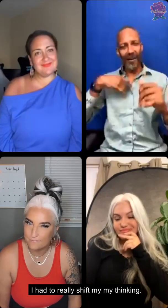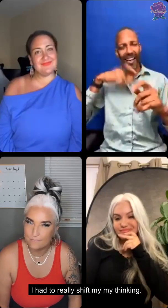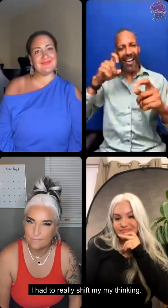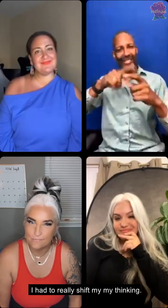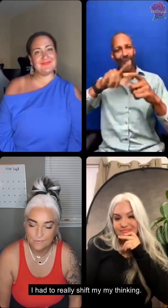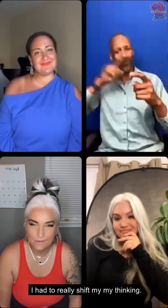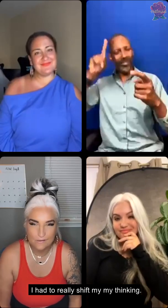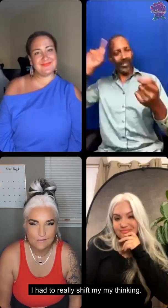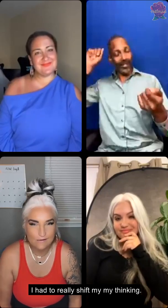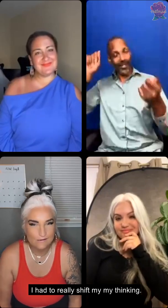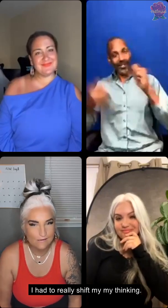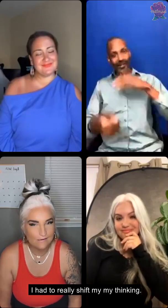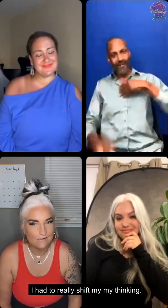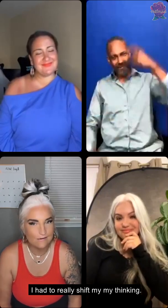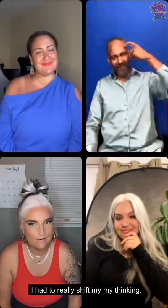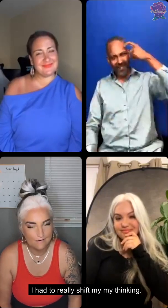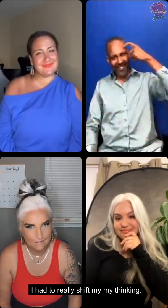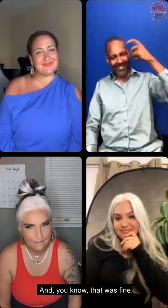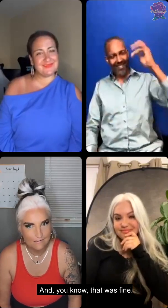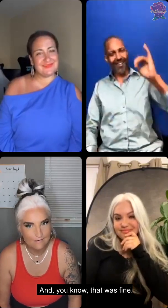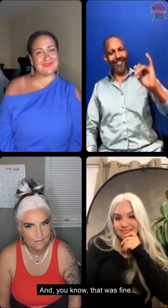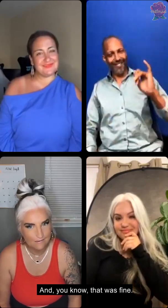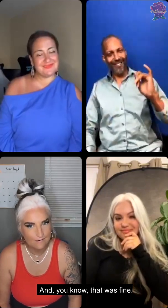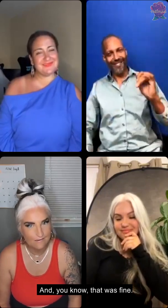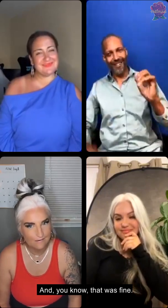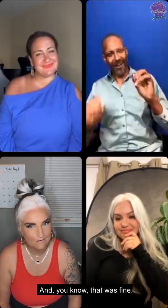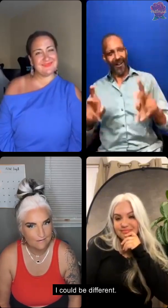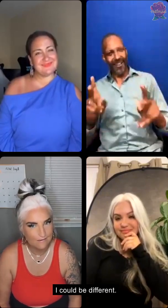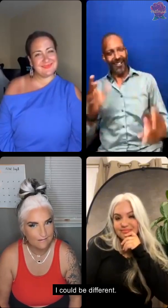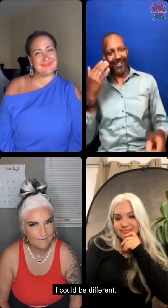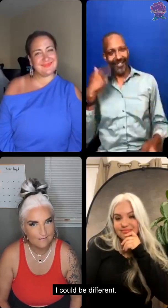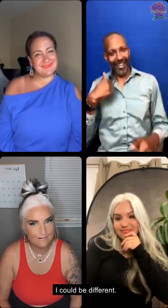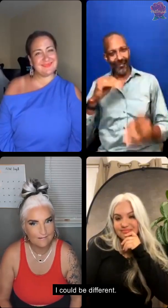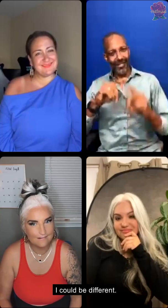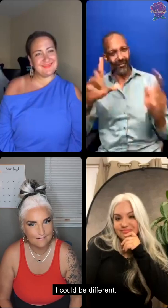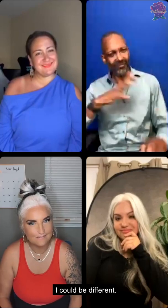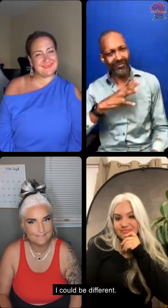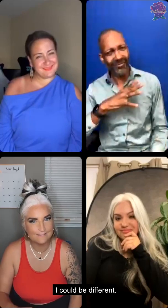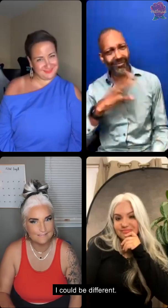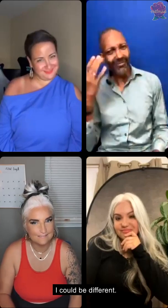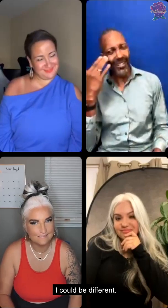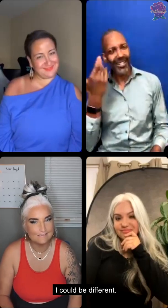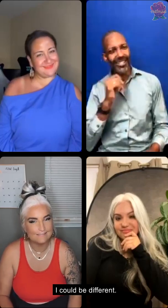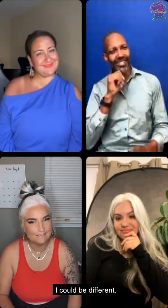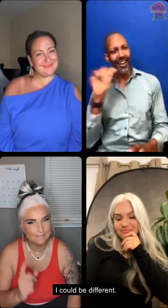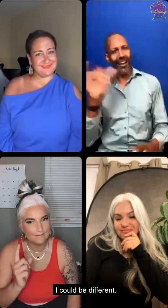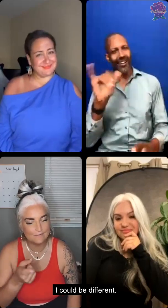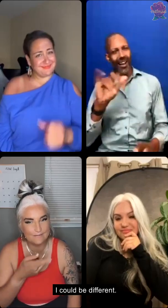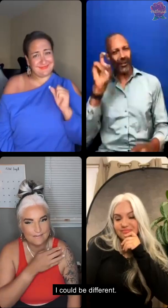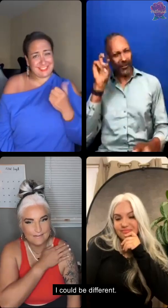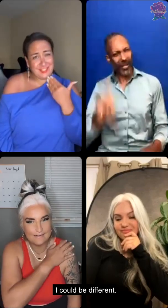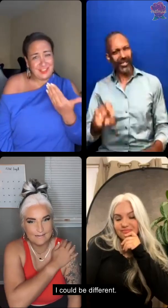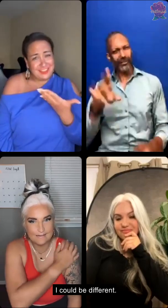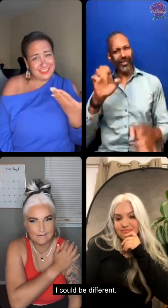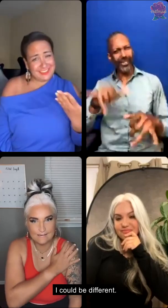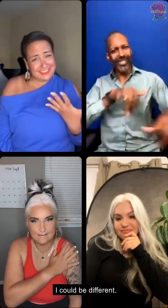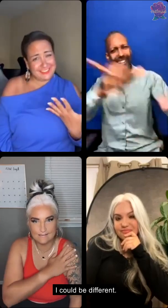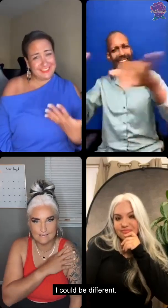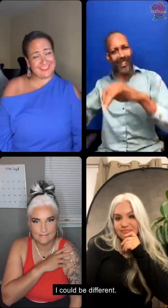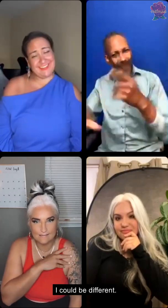I had to really shift my thinking. And that was fine. I could be different.